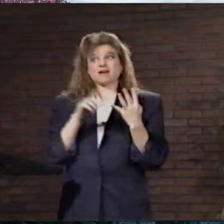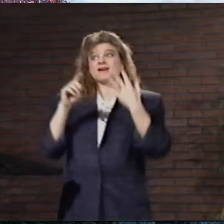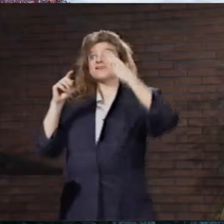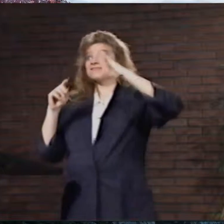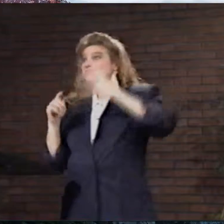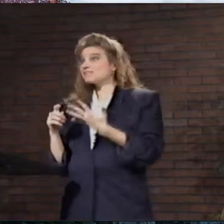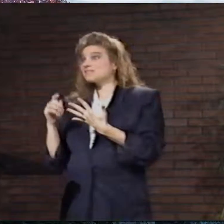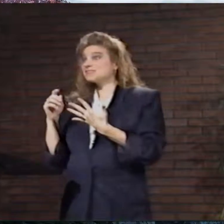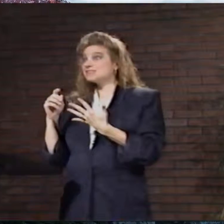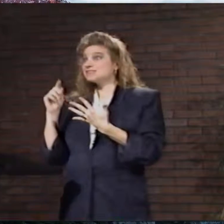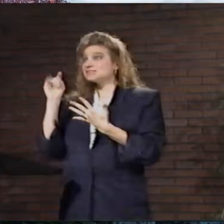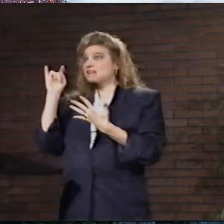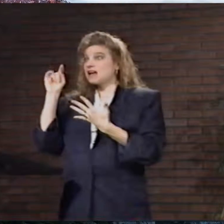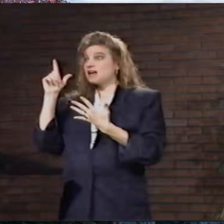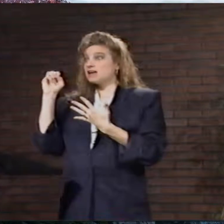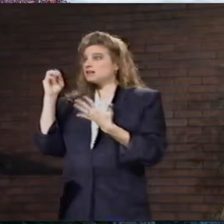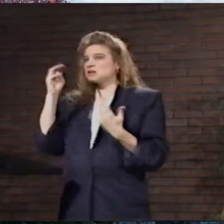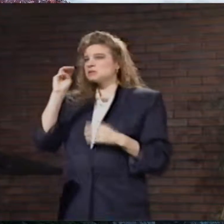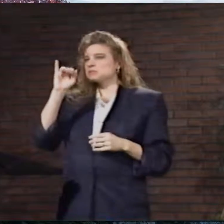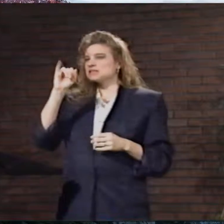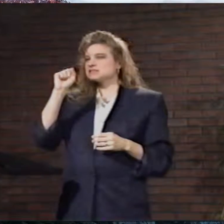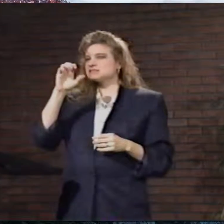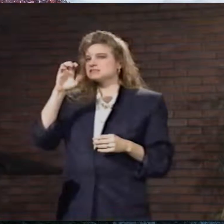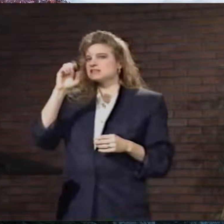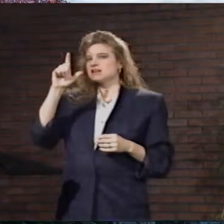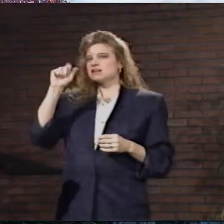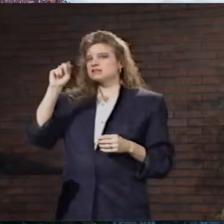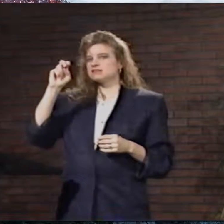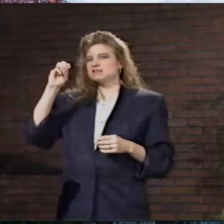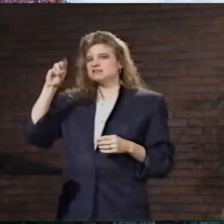It has to be the same all around.